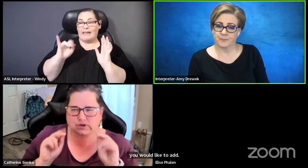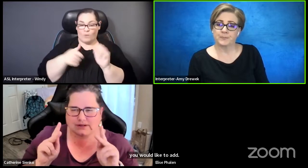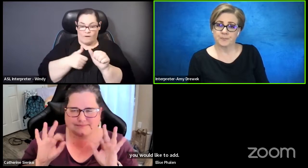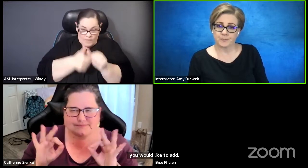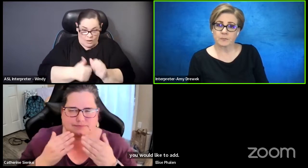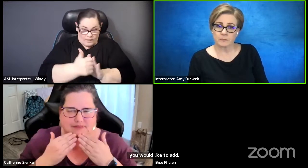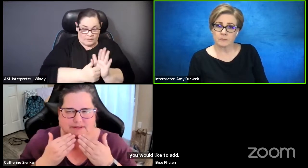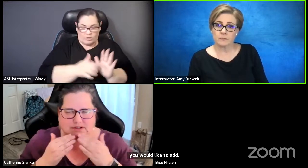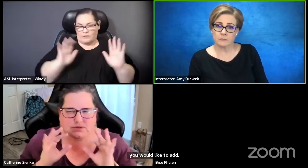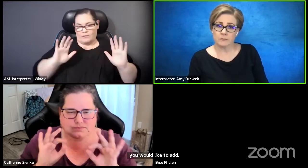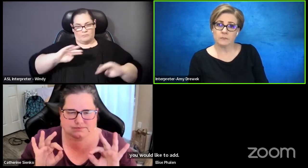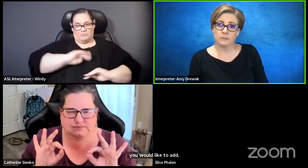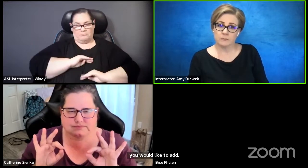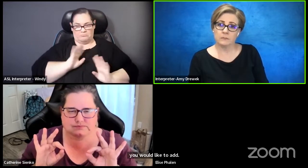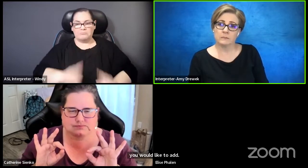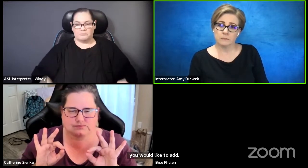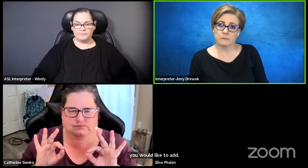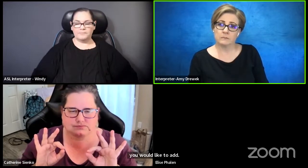agenda.